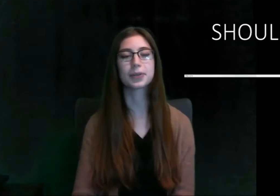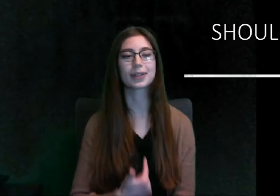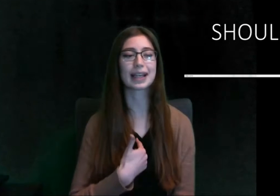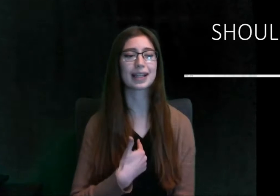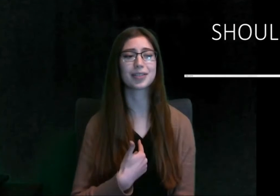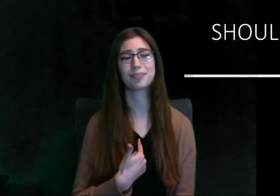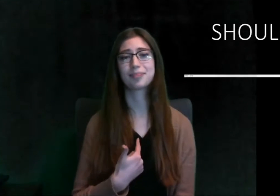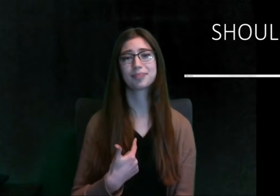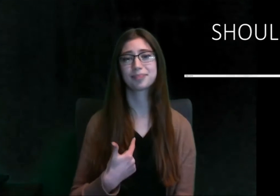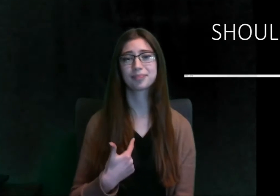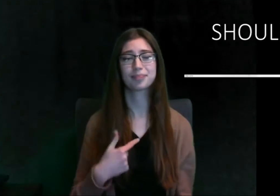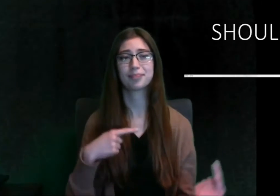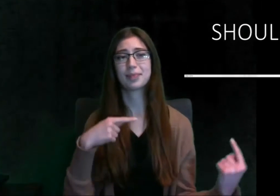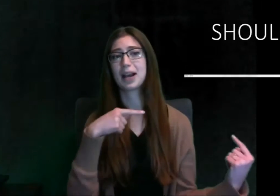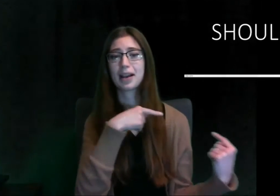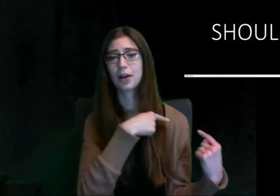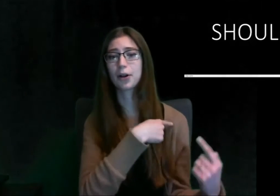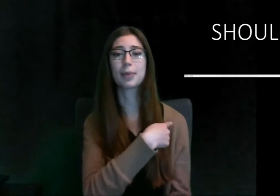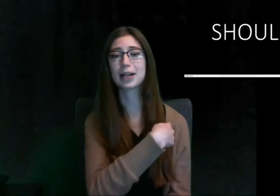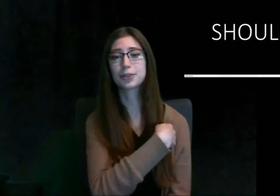like, I hurt my shoulder.